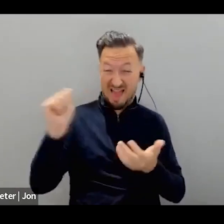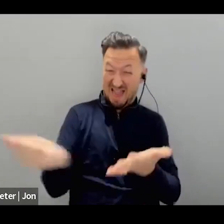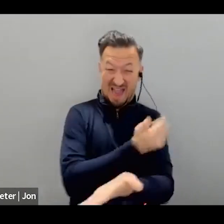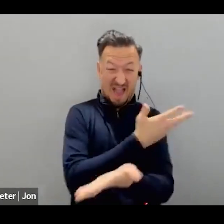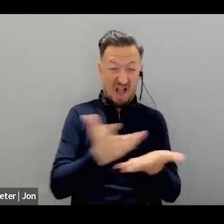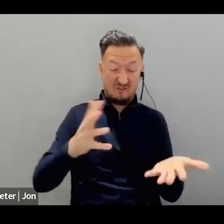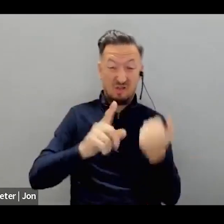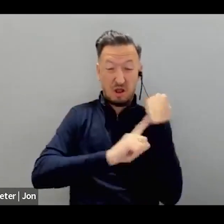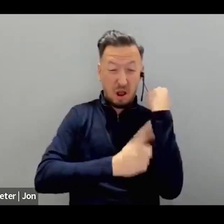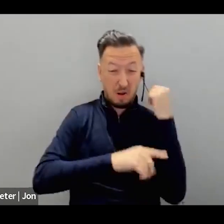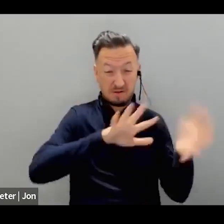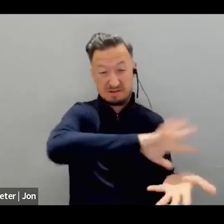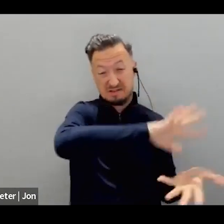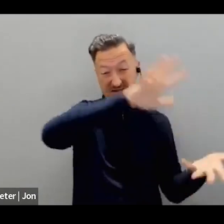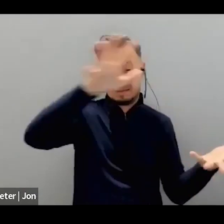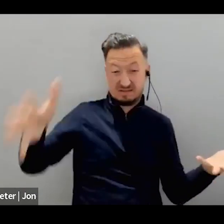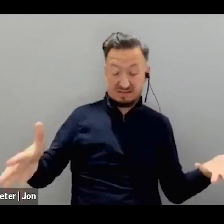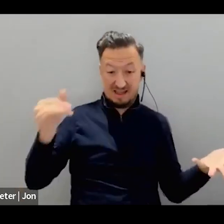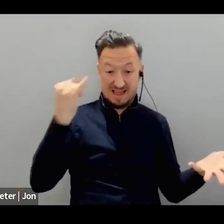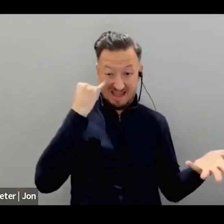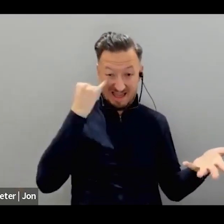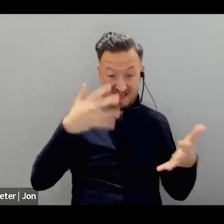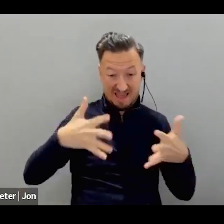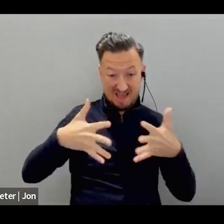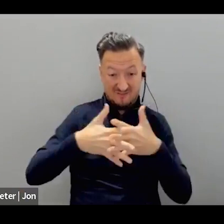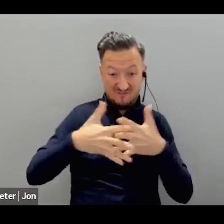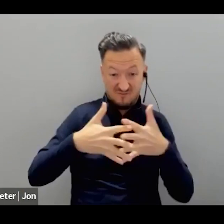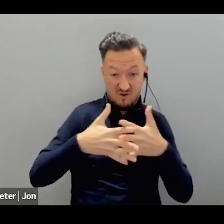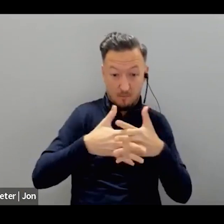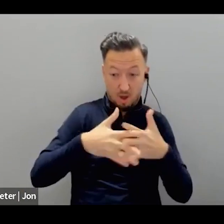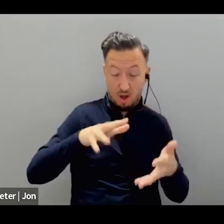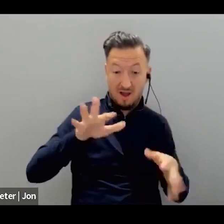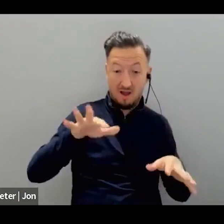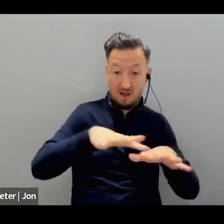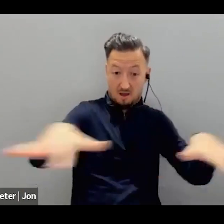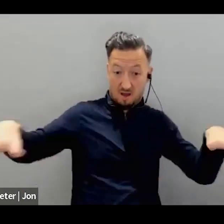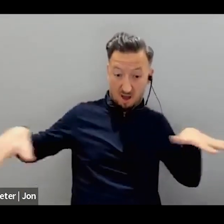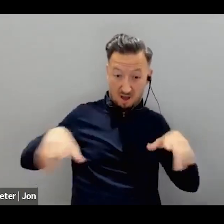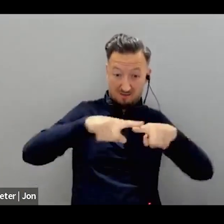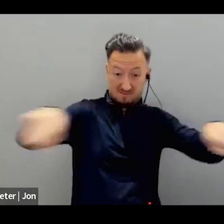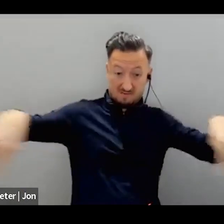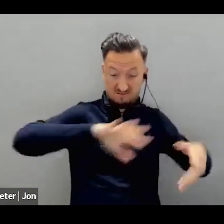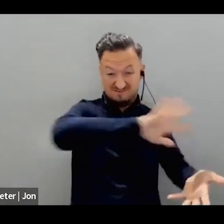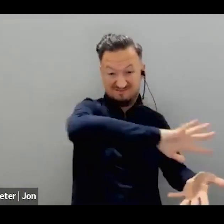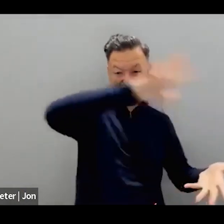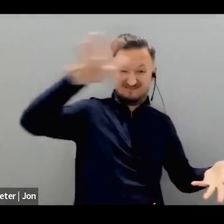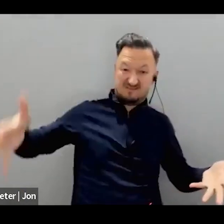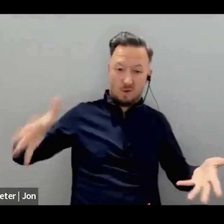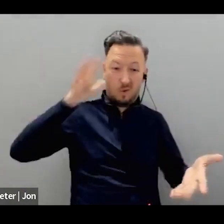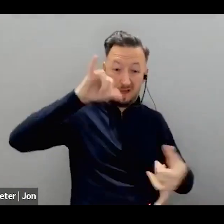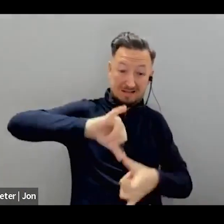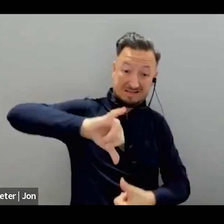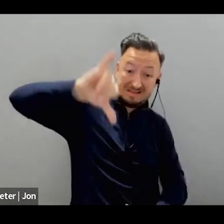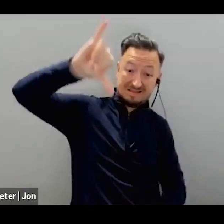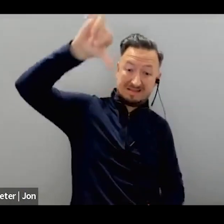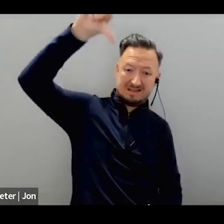end zones, it would stack 5,625 feet high. This is roughly a mile high, the